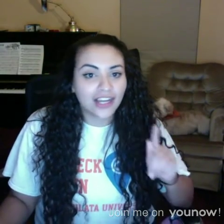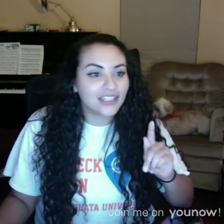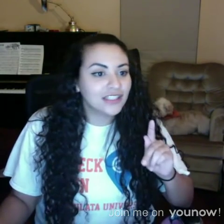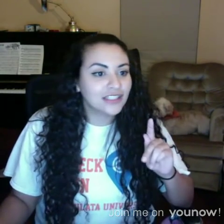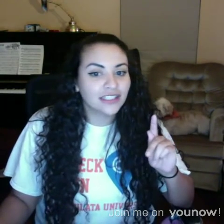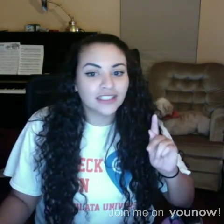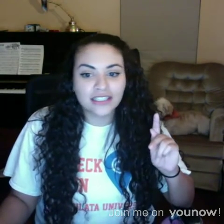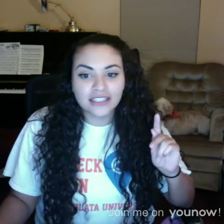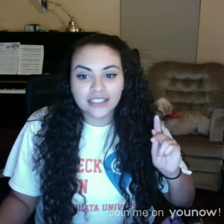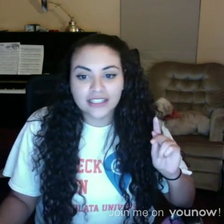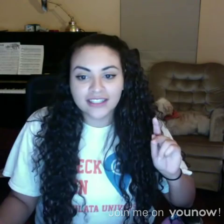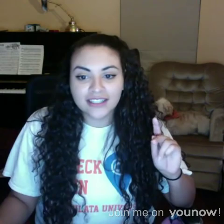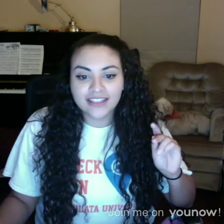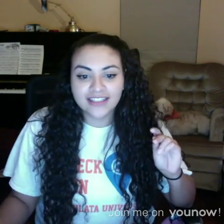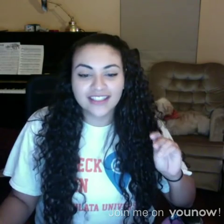Alright,